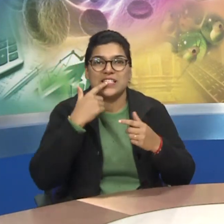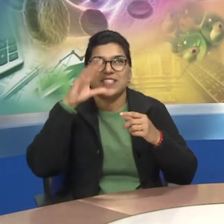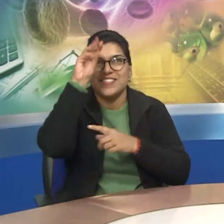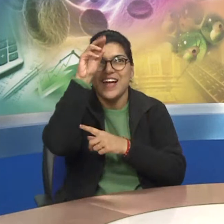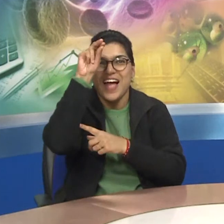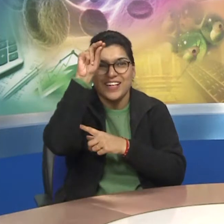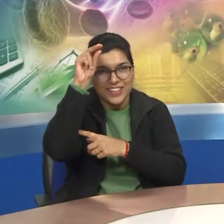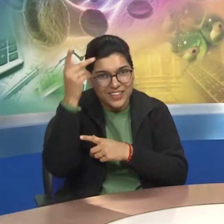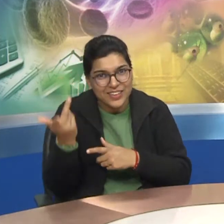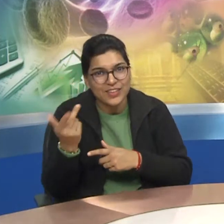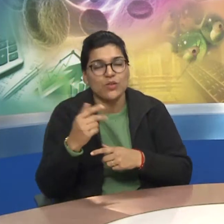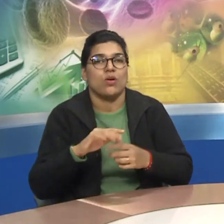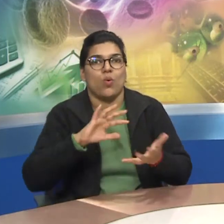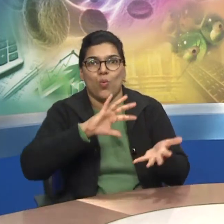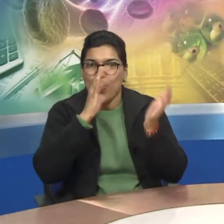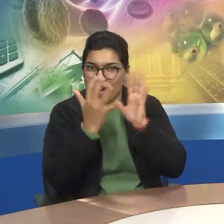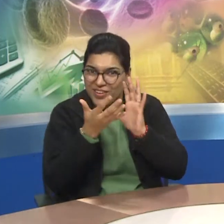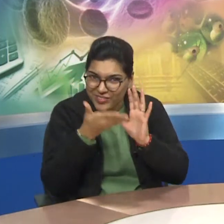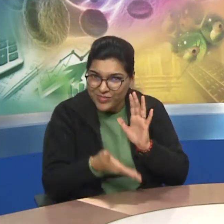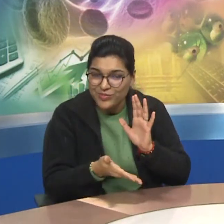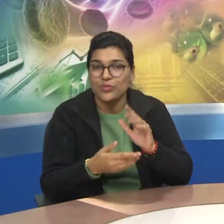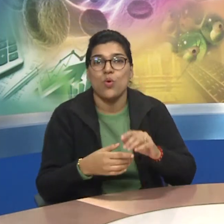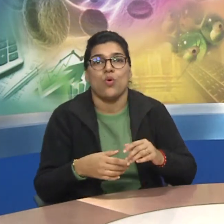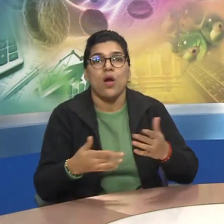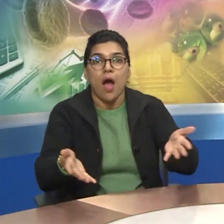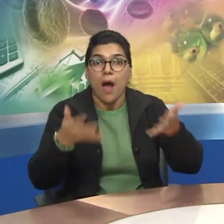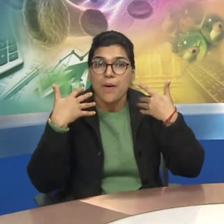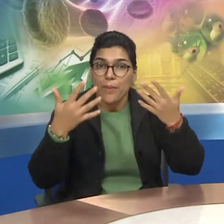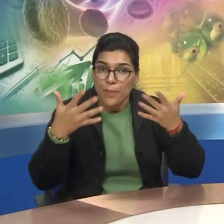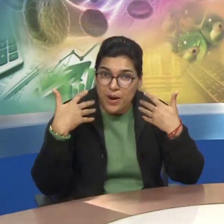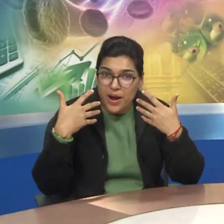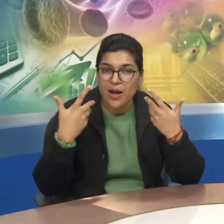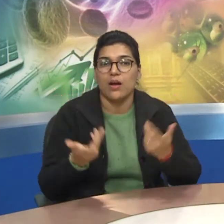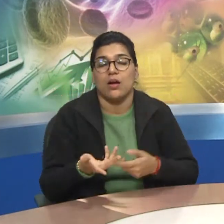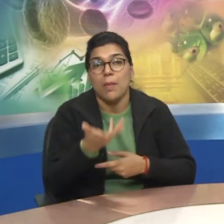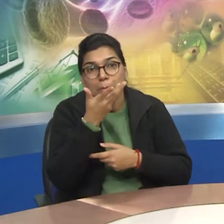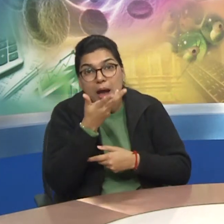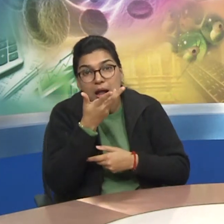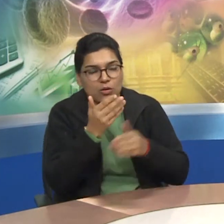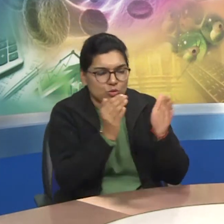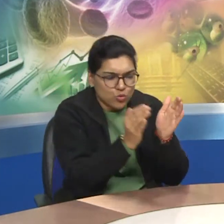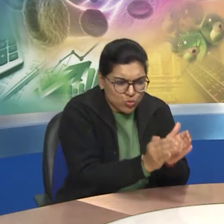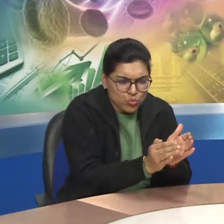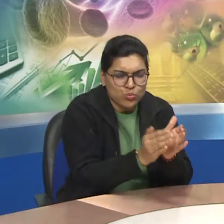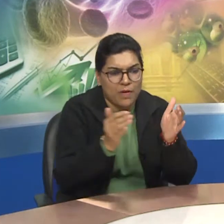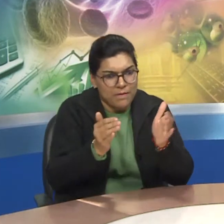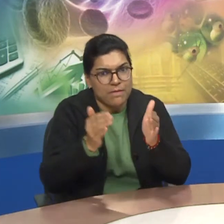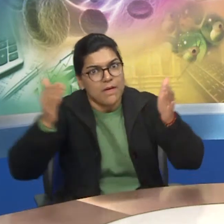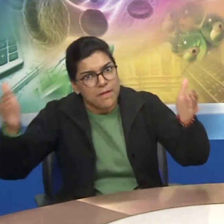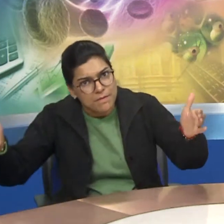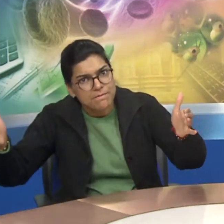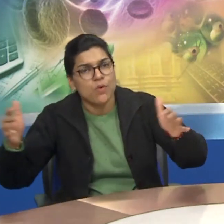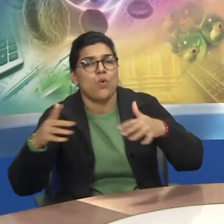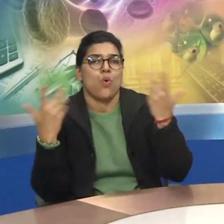the stars, earth, wind, water, water